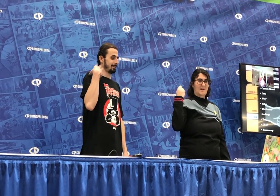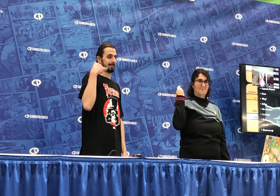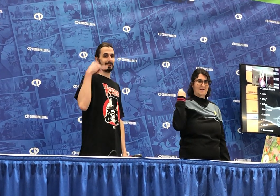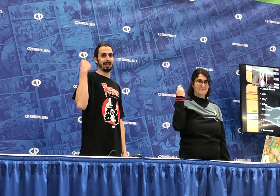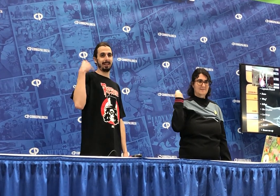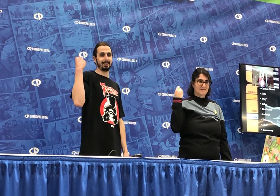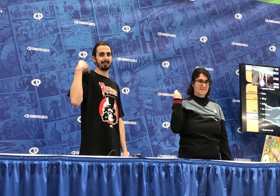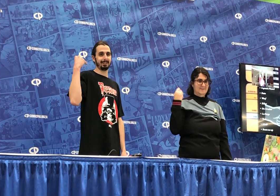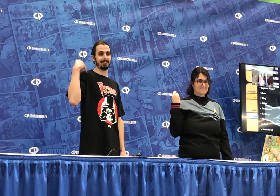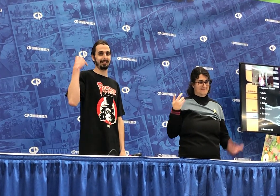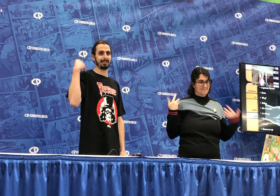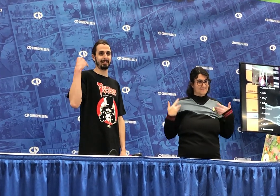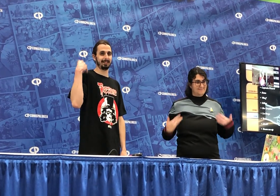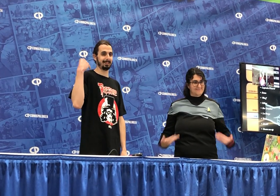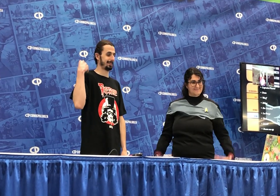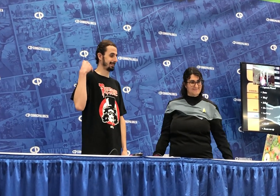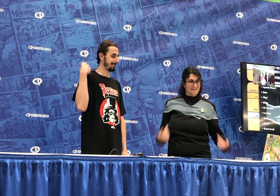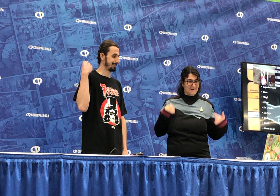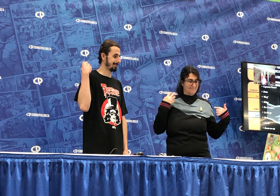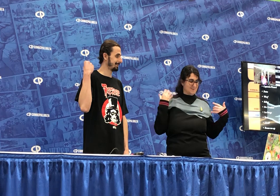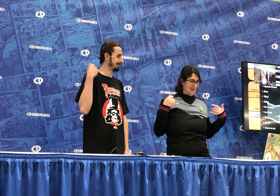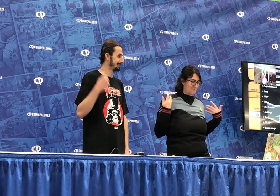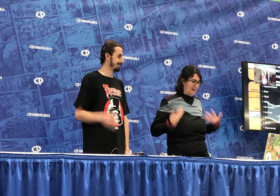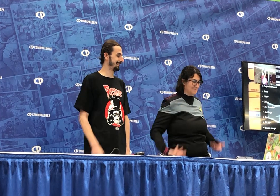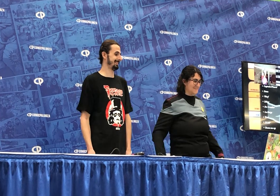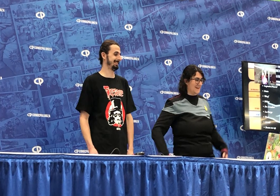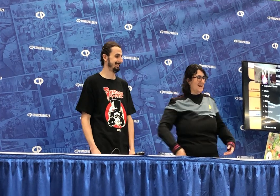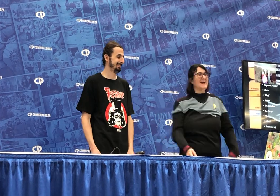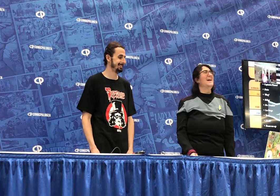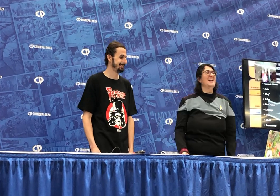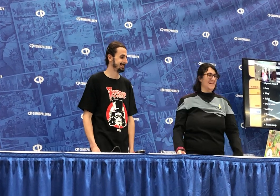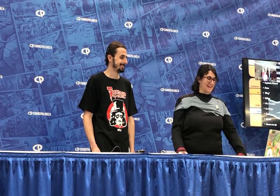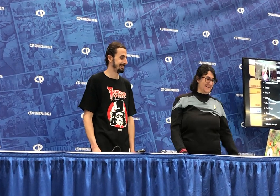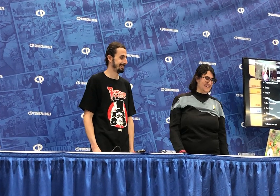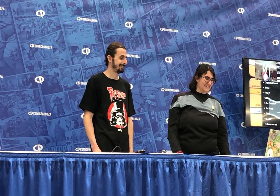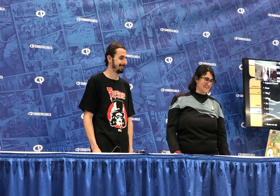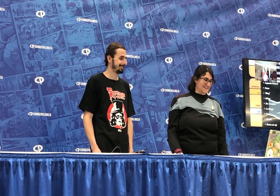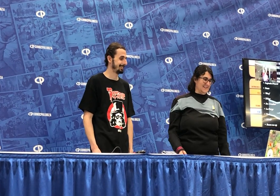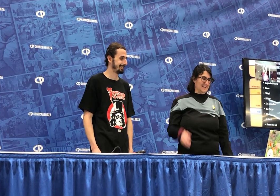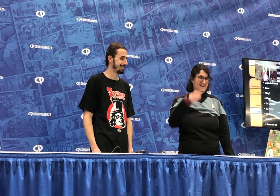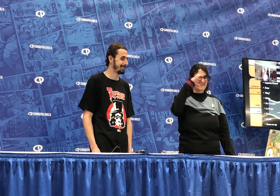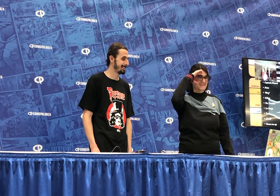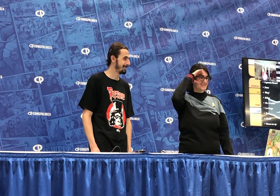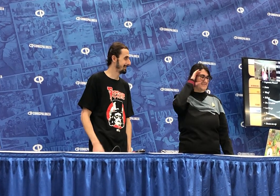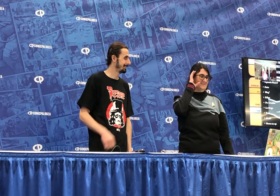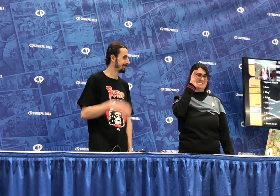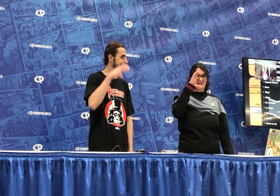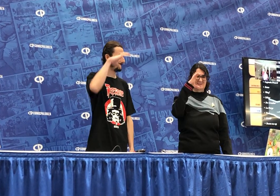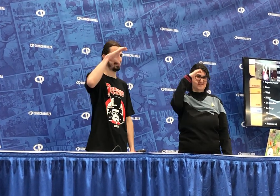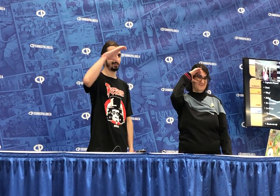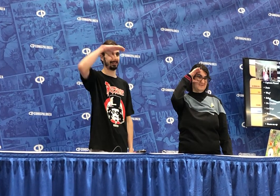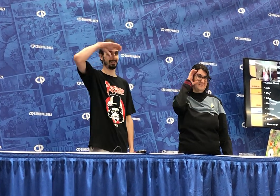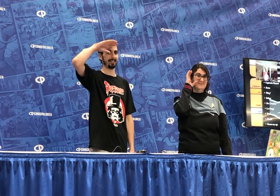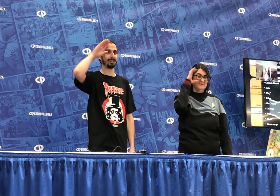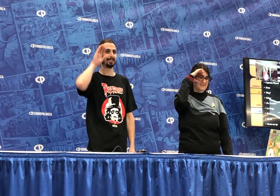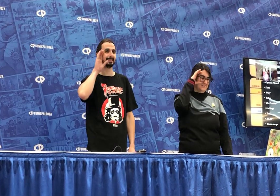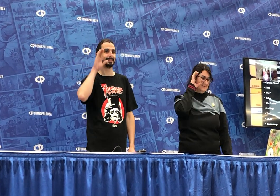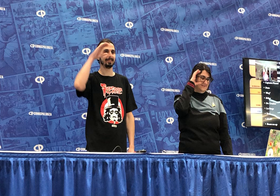Captain Janeway, it's the captain, and then a J. That's who I'm just as today. A J on the shoulder, because that's where the sign for captain is.